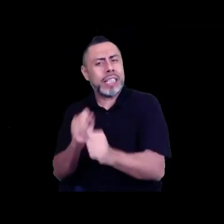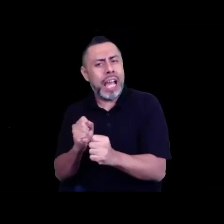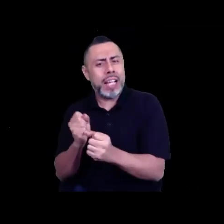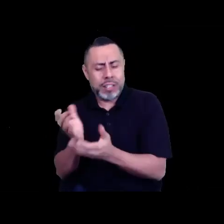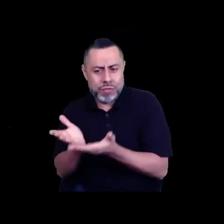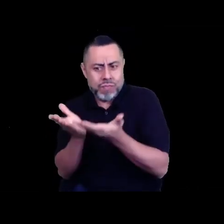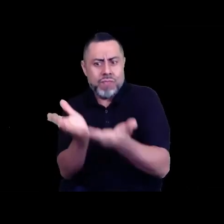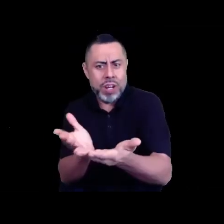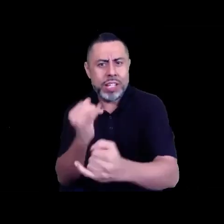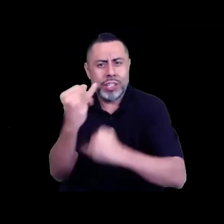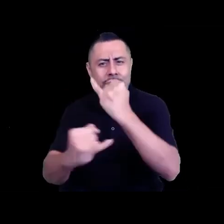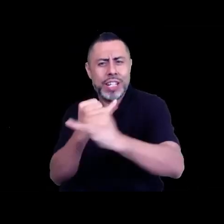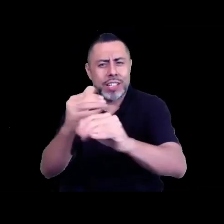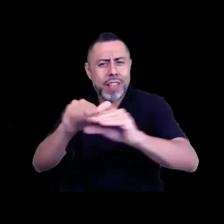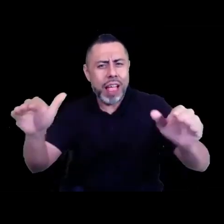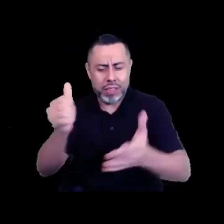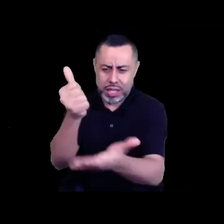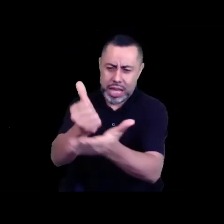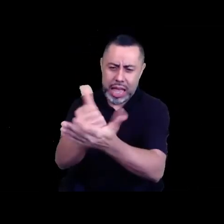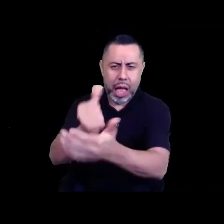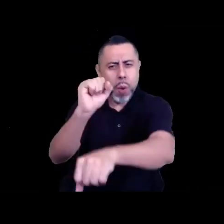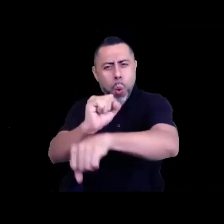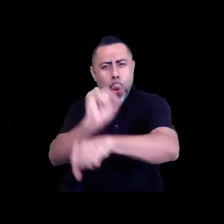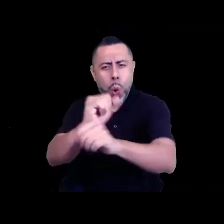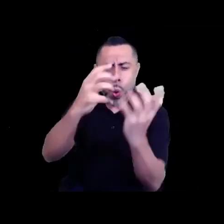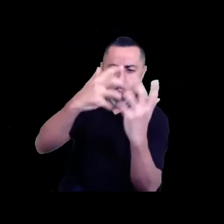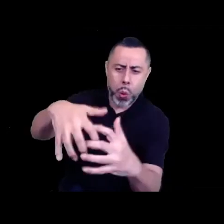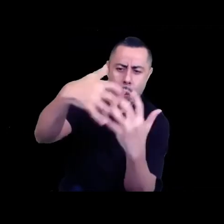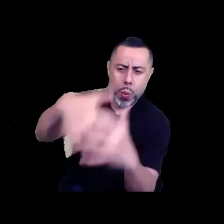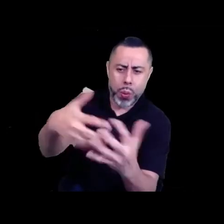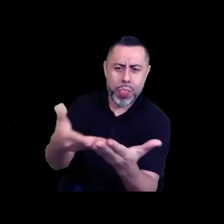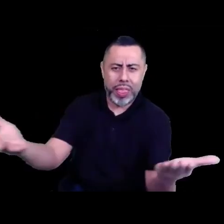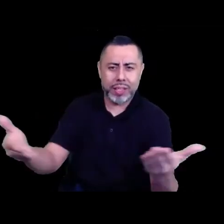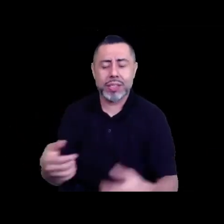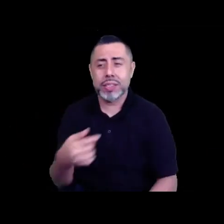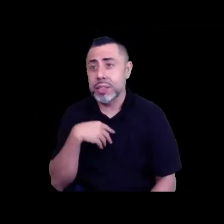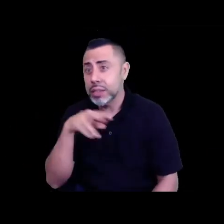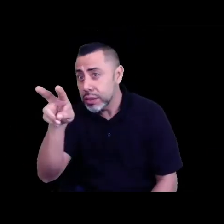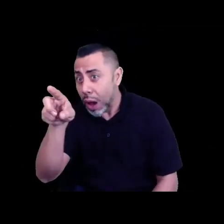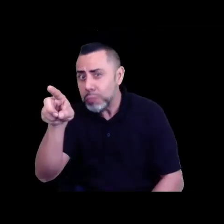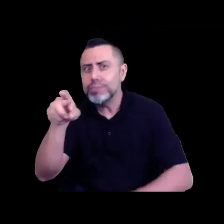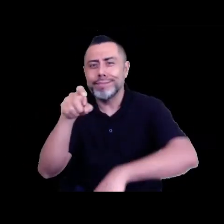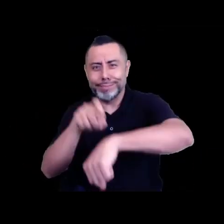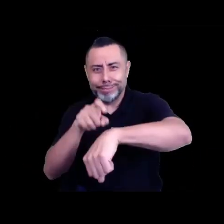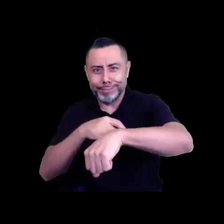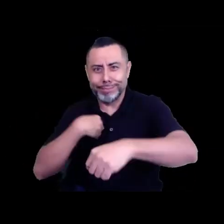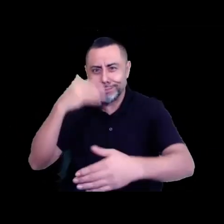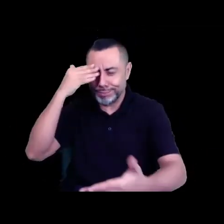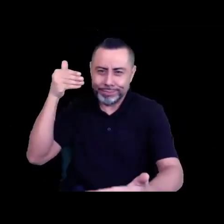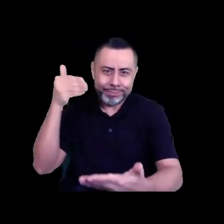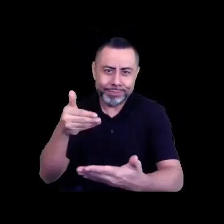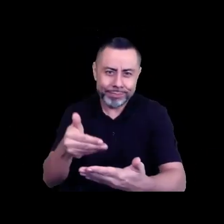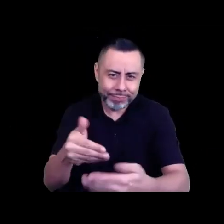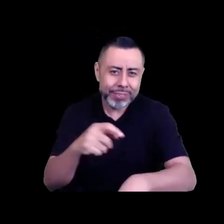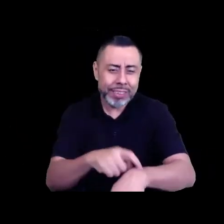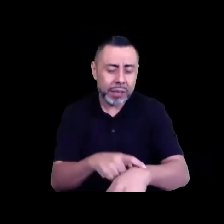there's, I see I'm even closer now to the end of my time. I'm watching over here. And I'd like to sing the song